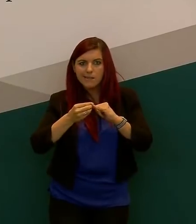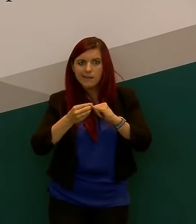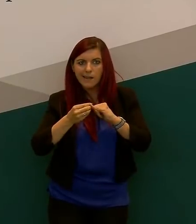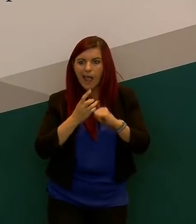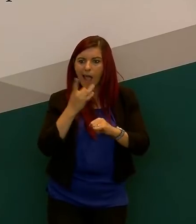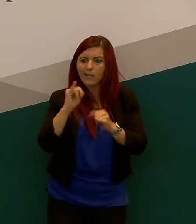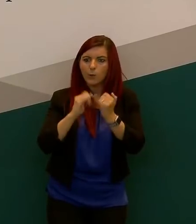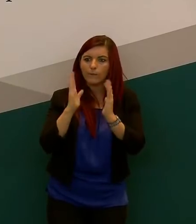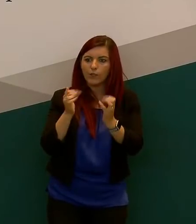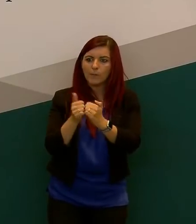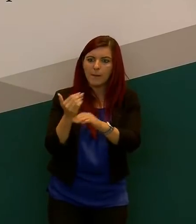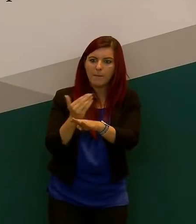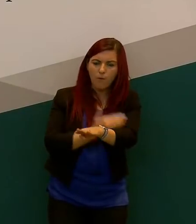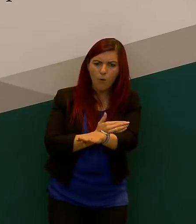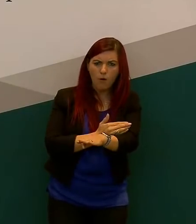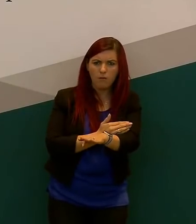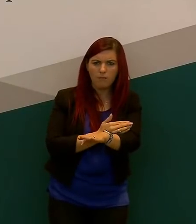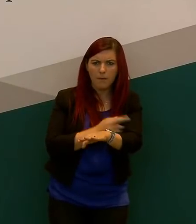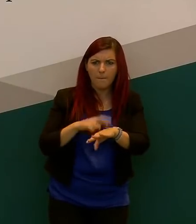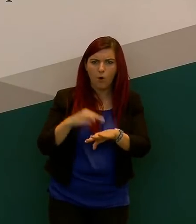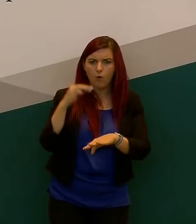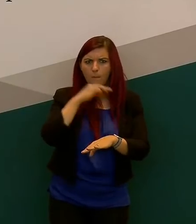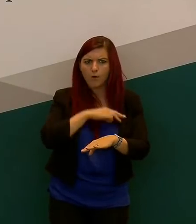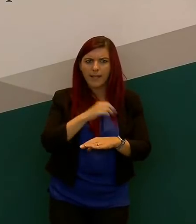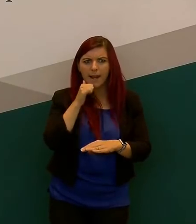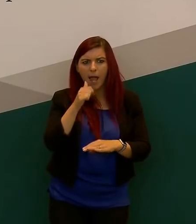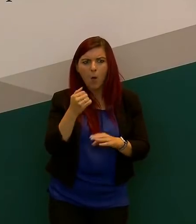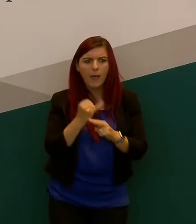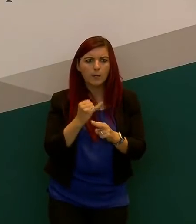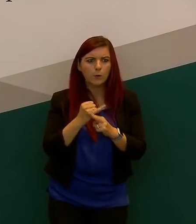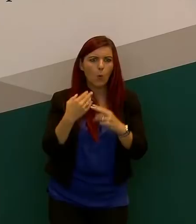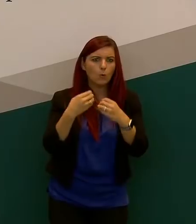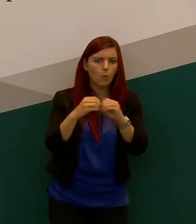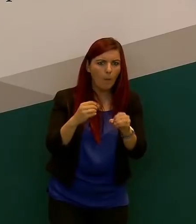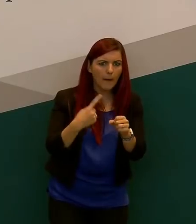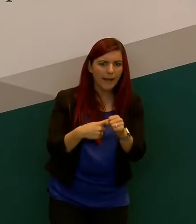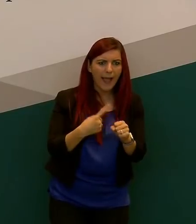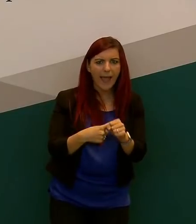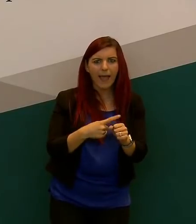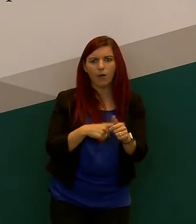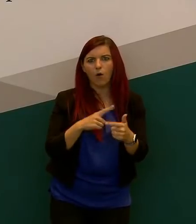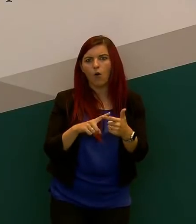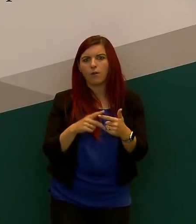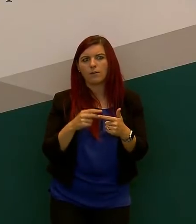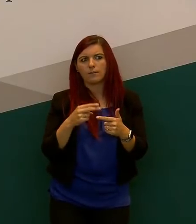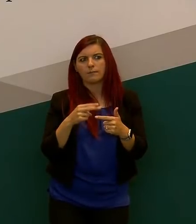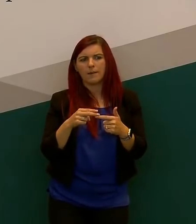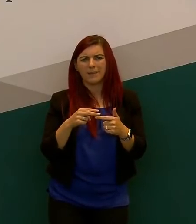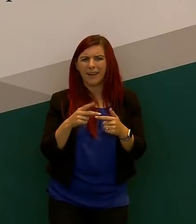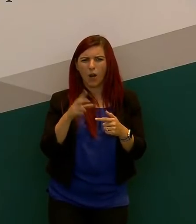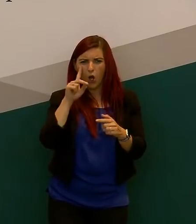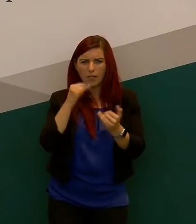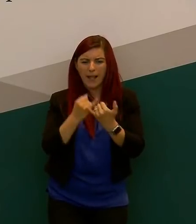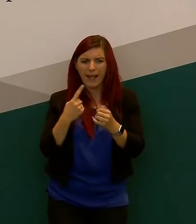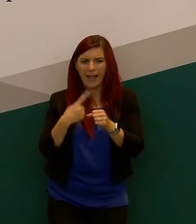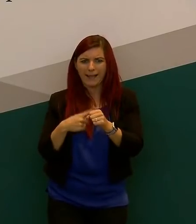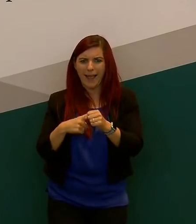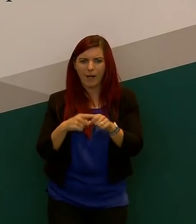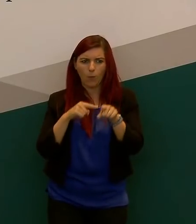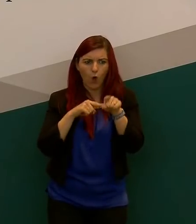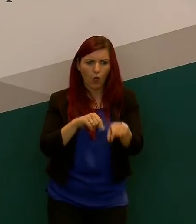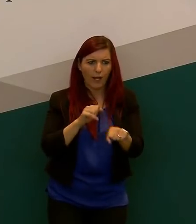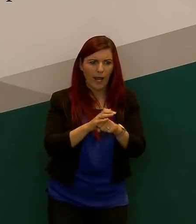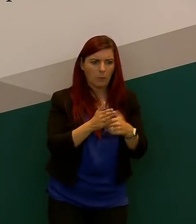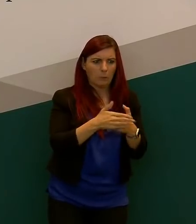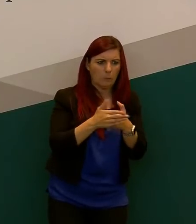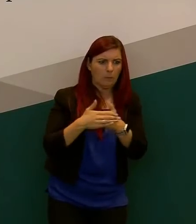key weapon in allowing things like schools to reopen fully rather than we seem to be leaning again on extreme lockdown measures like